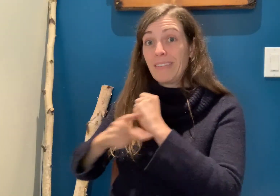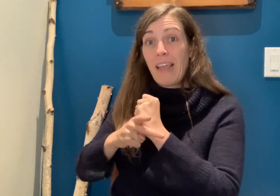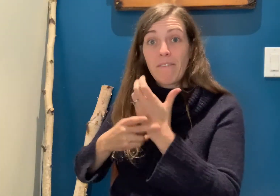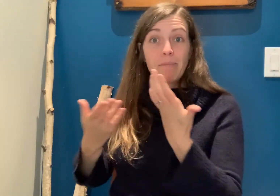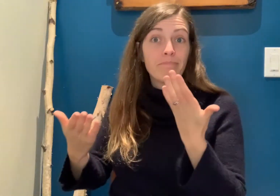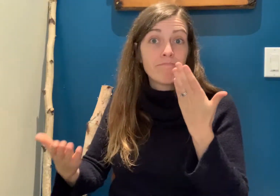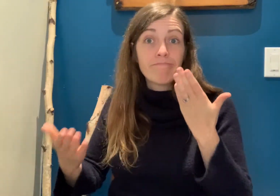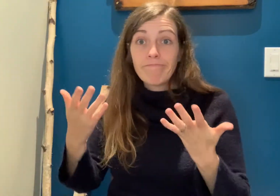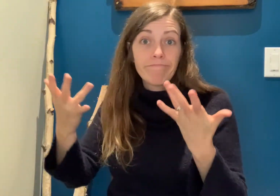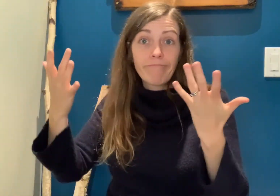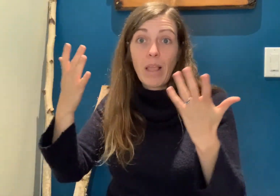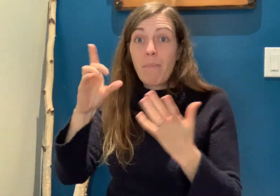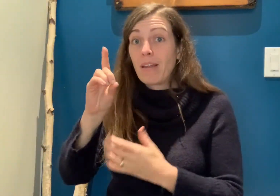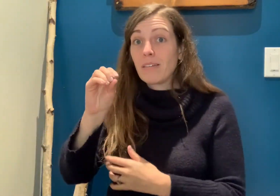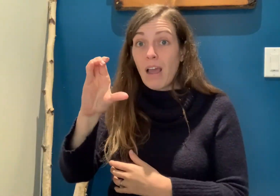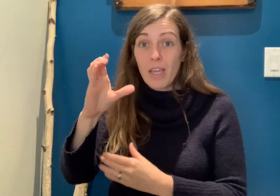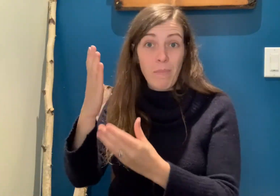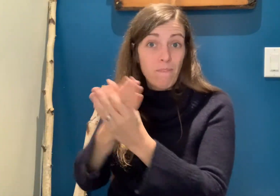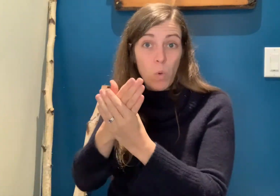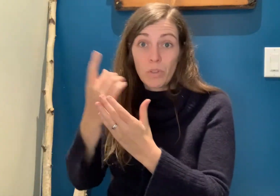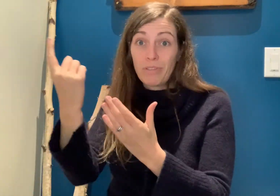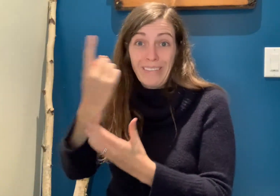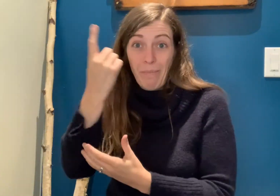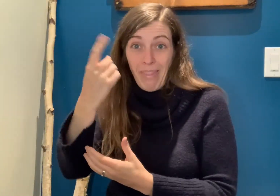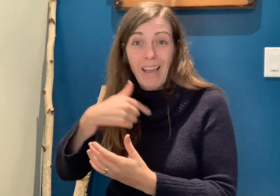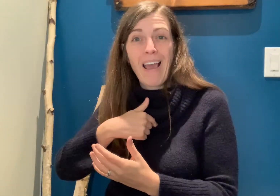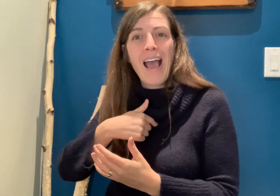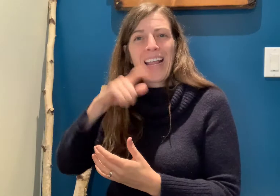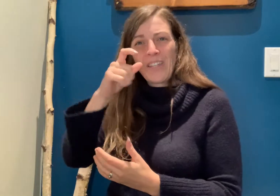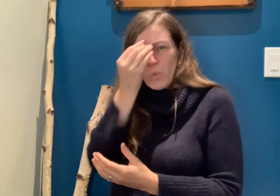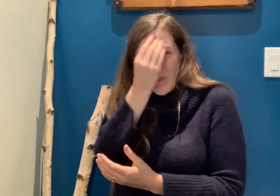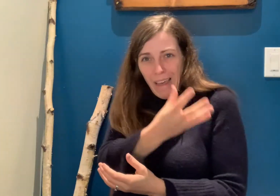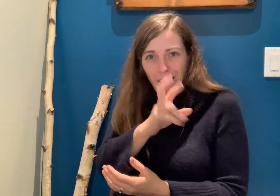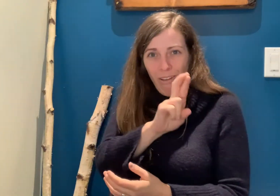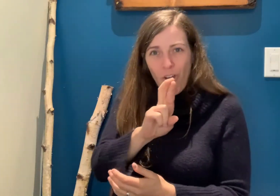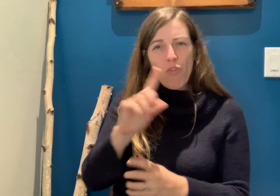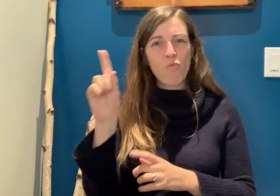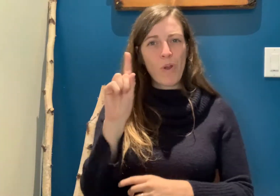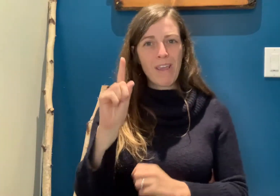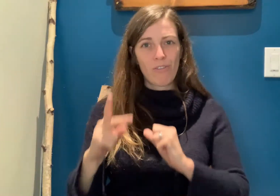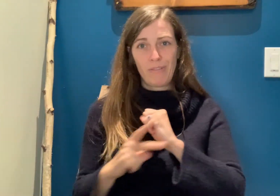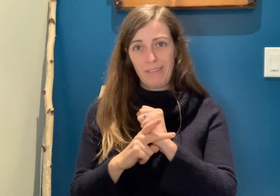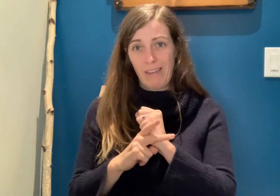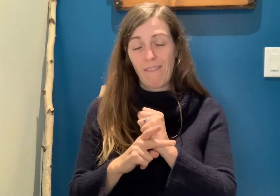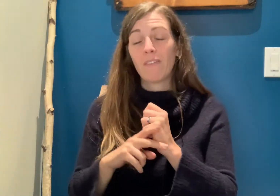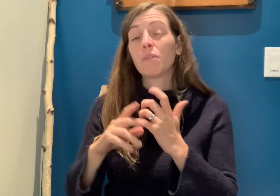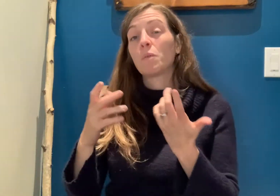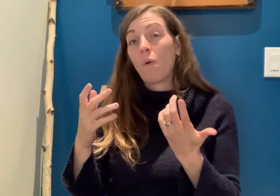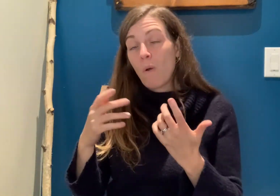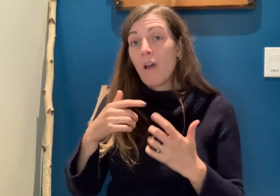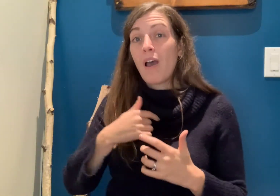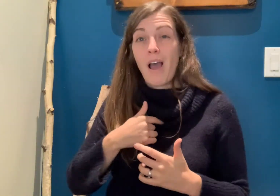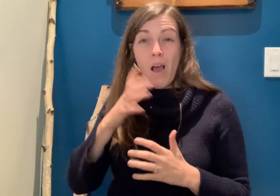one simple way of doing it. So say my data is saved in a folder. I need to tell R where it is that it's